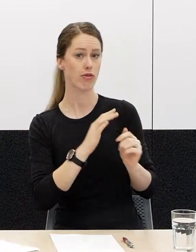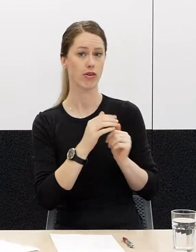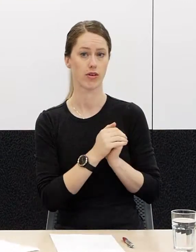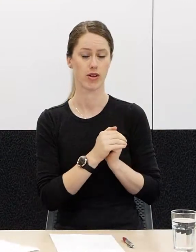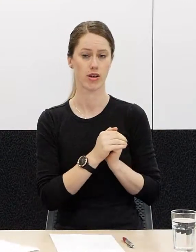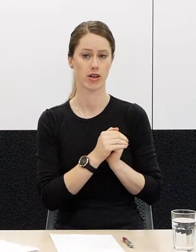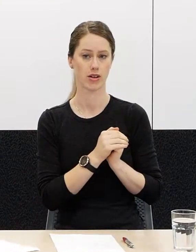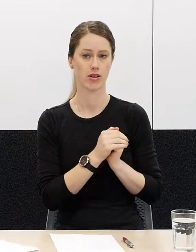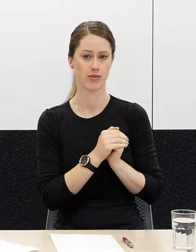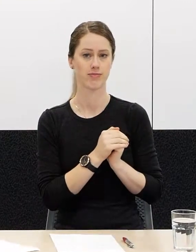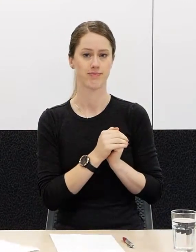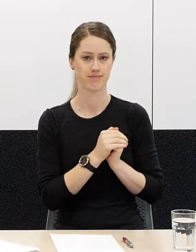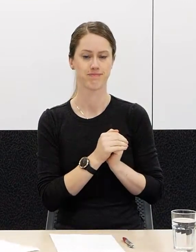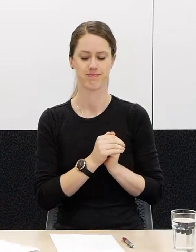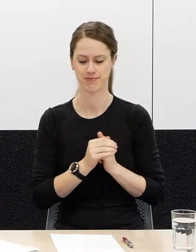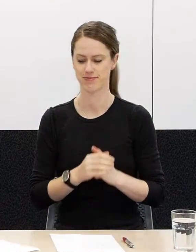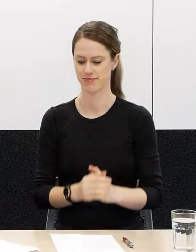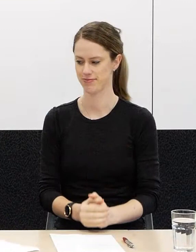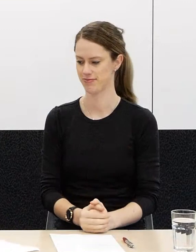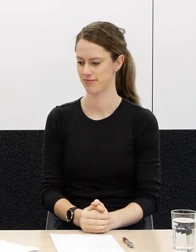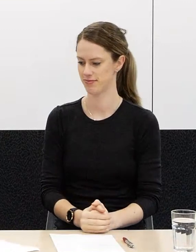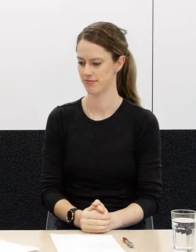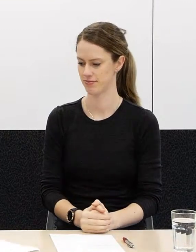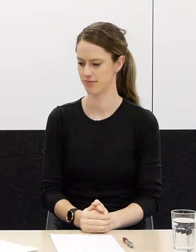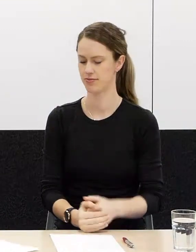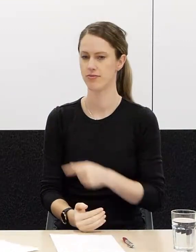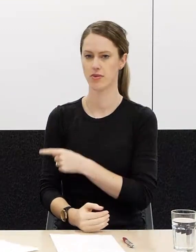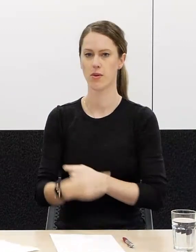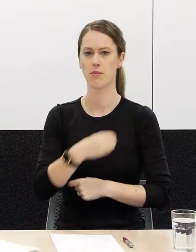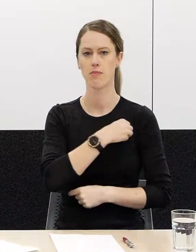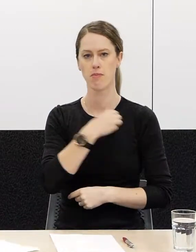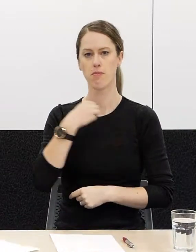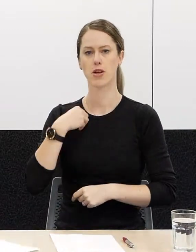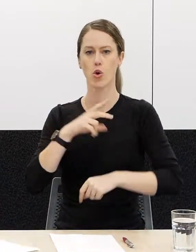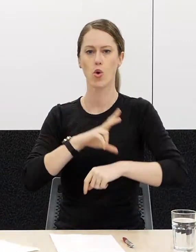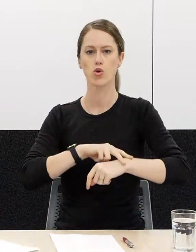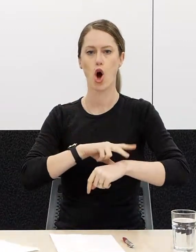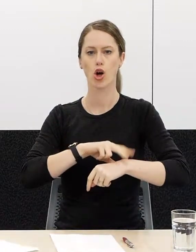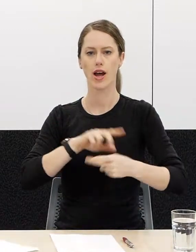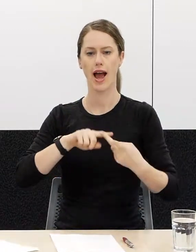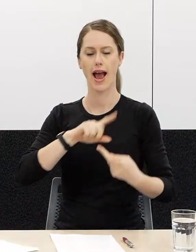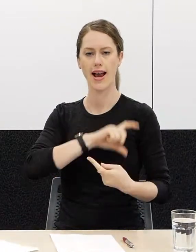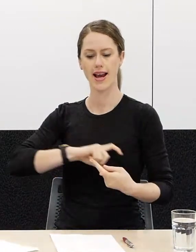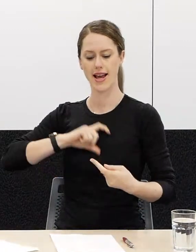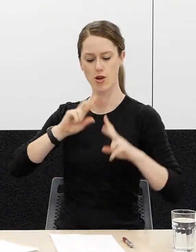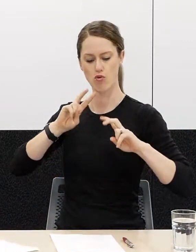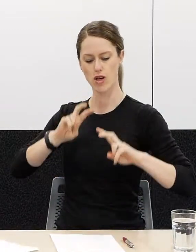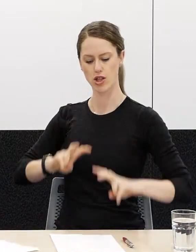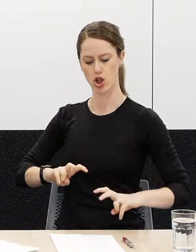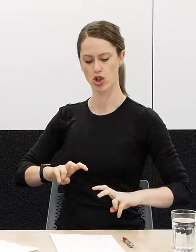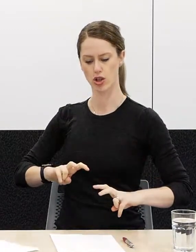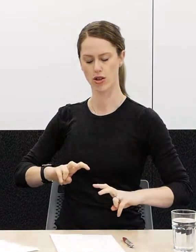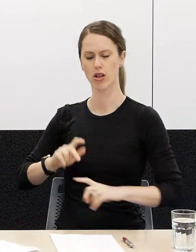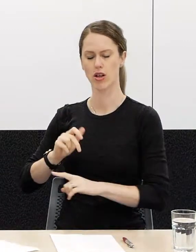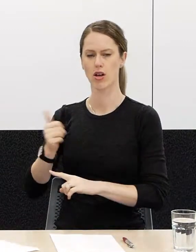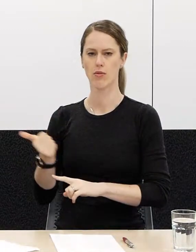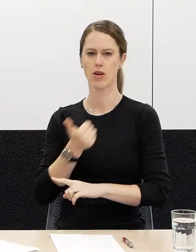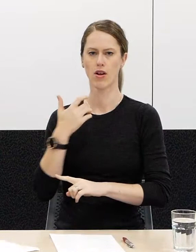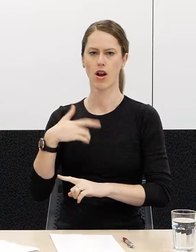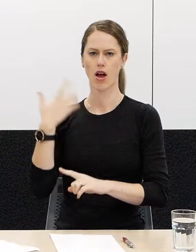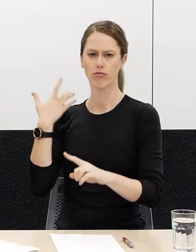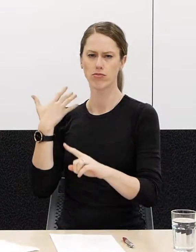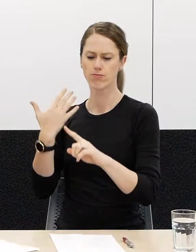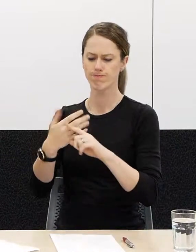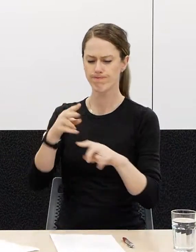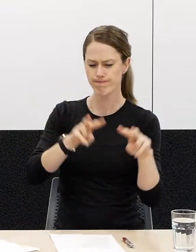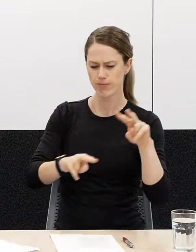and that would be great. So I'm a medical doctor and a cancer researcher, and I've spent much of my life looking